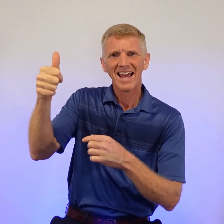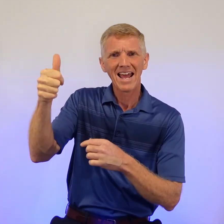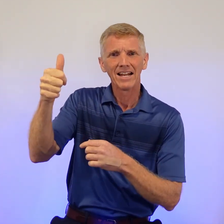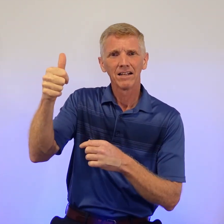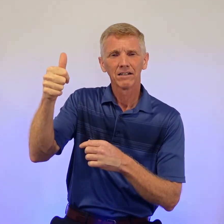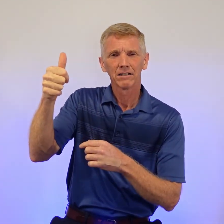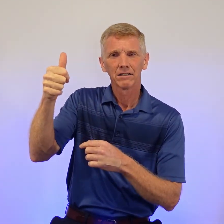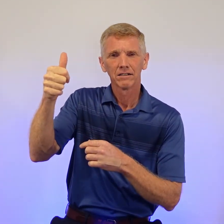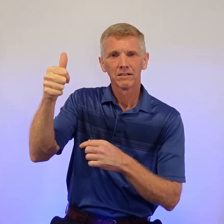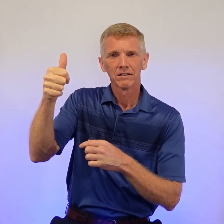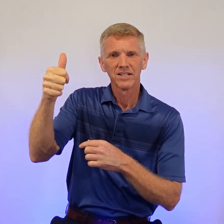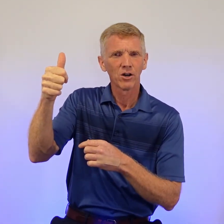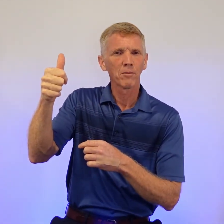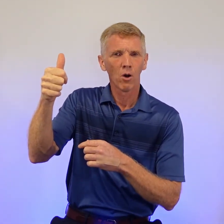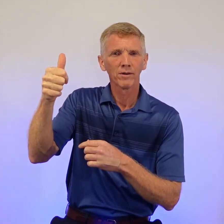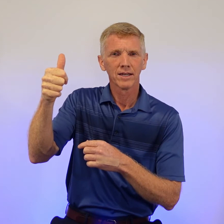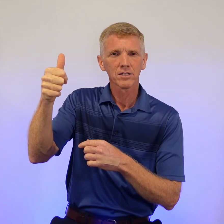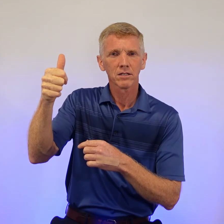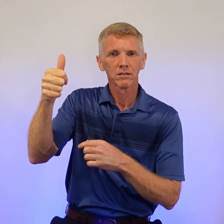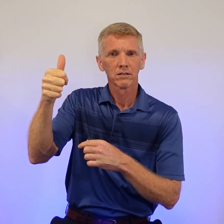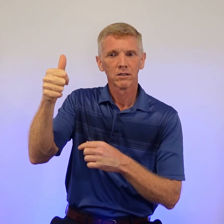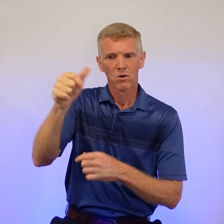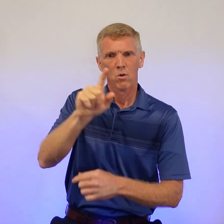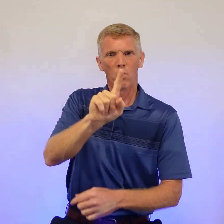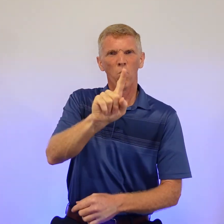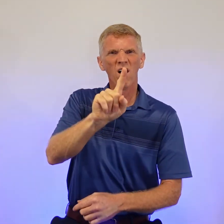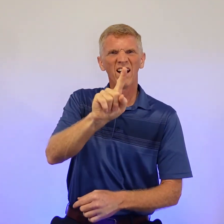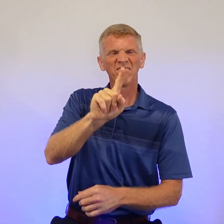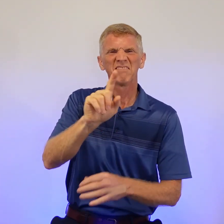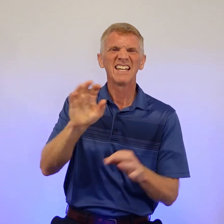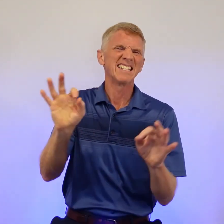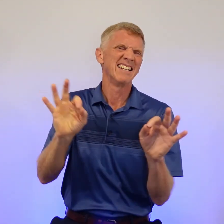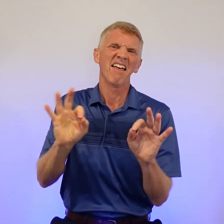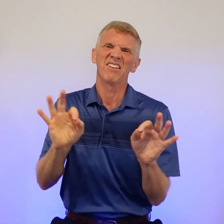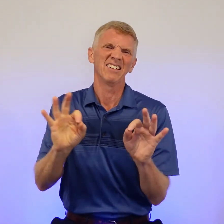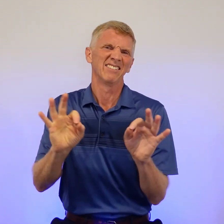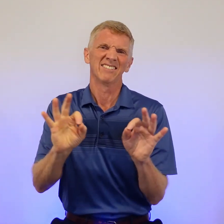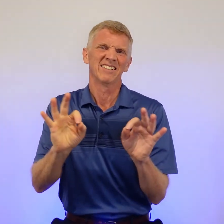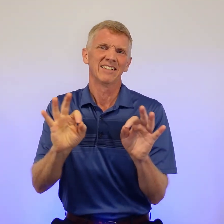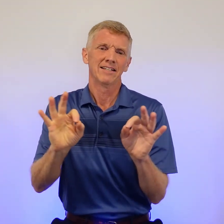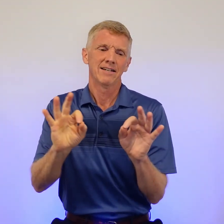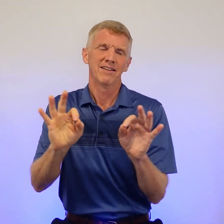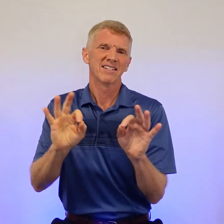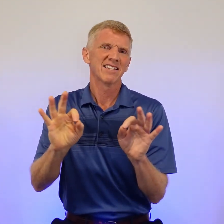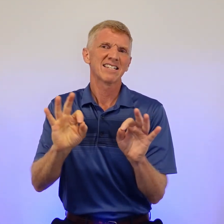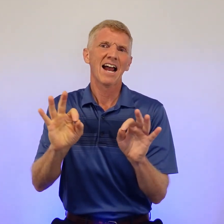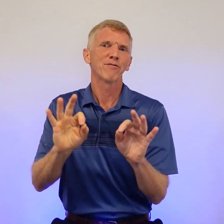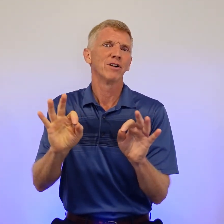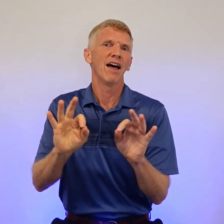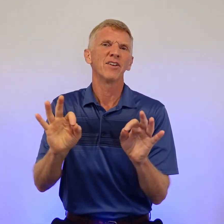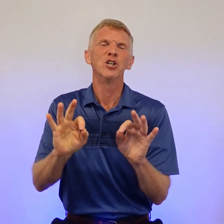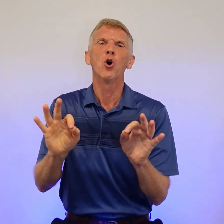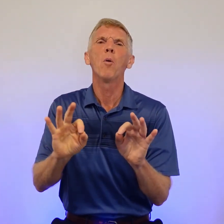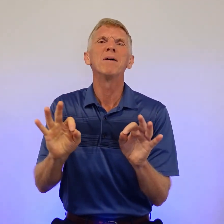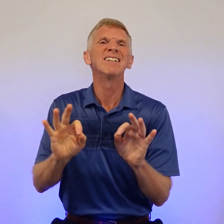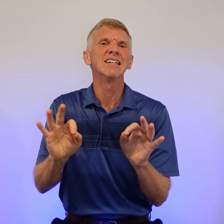10. You see where I'm going with this? 1 is nothing. This is the sign for nothing, no big deal.